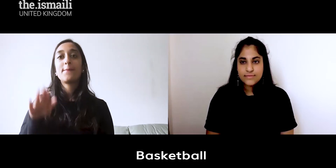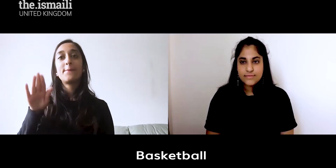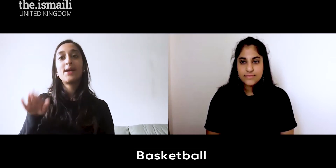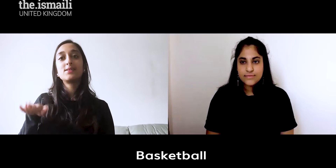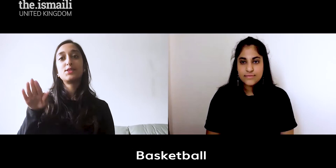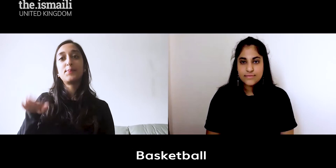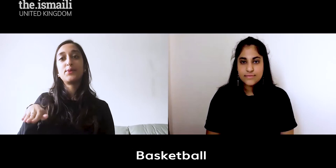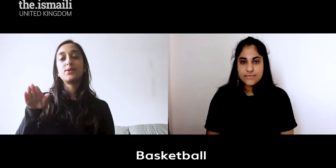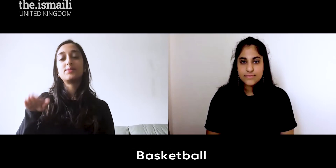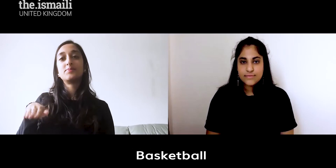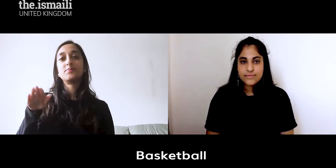Basketball.